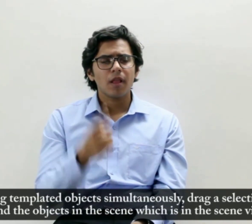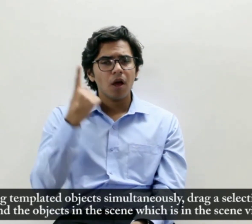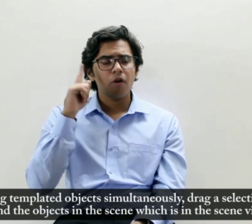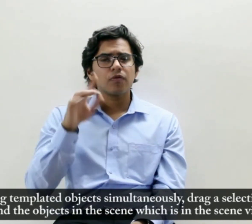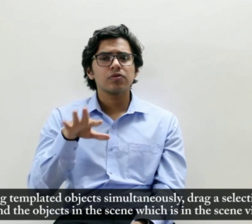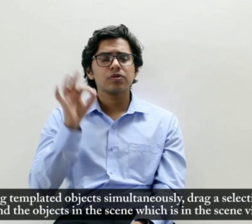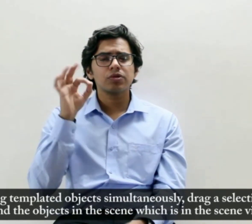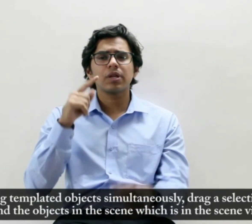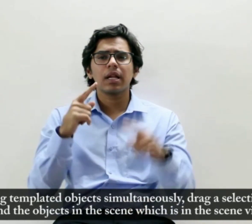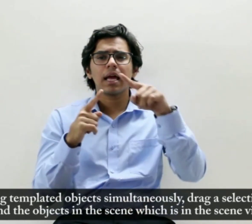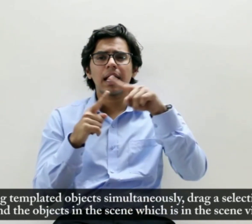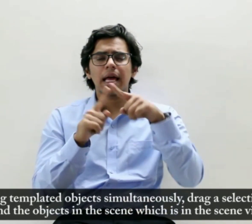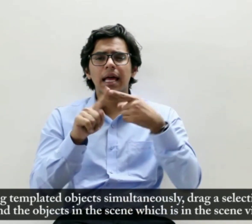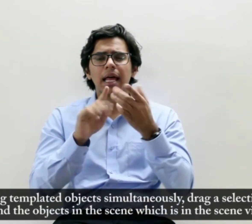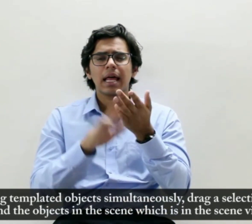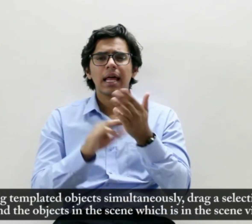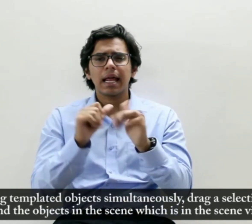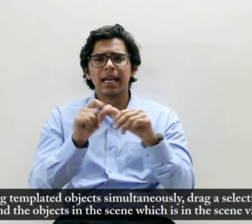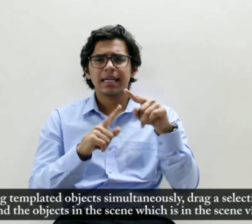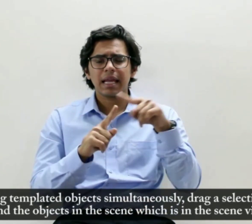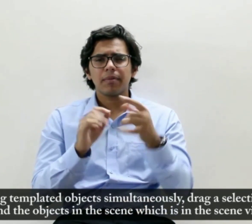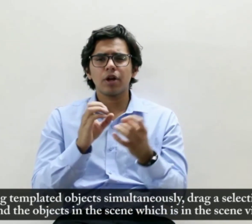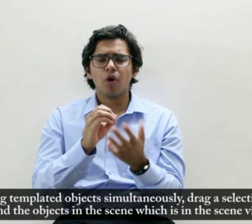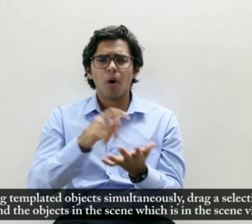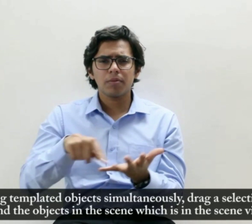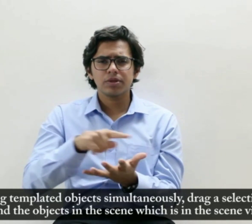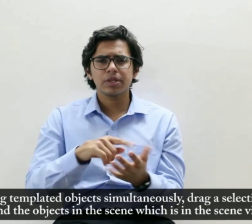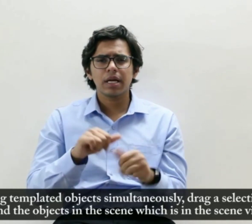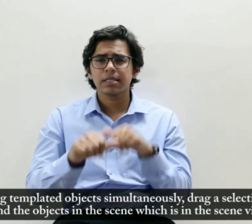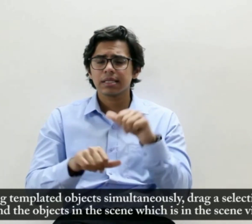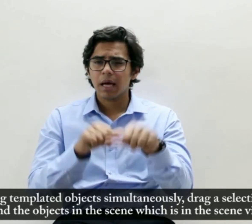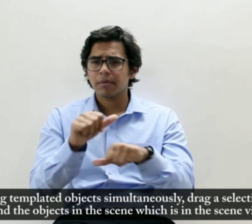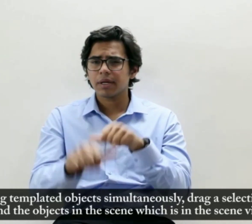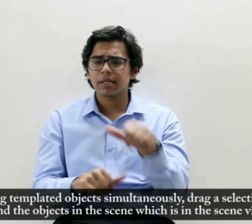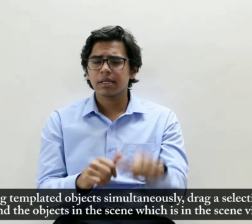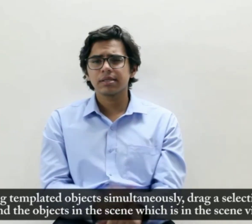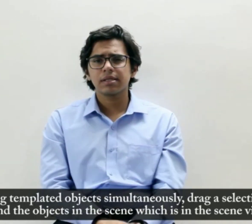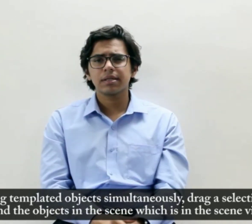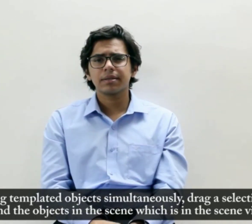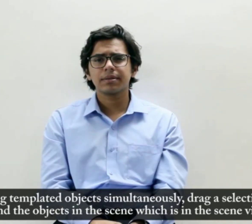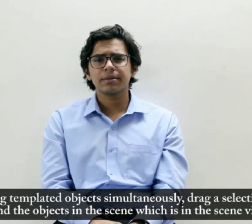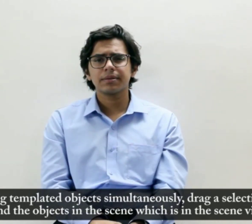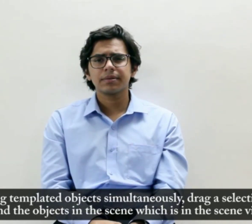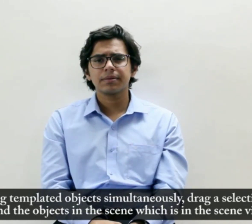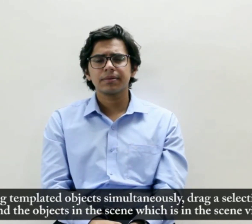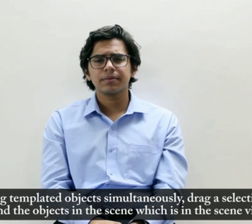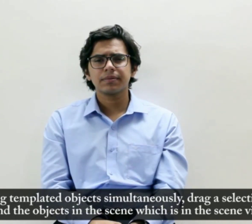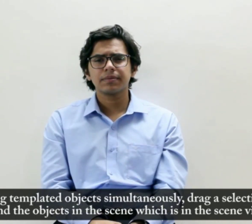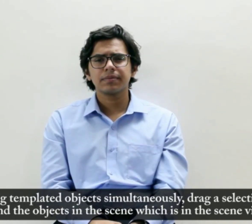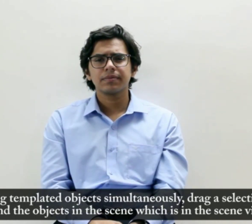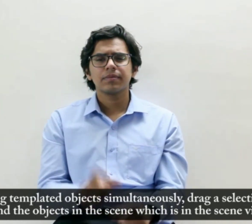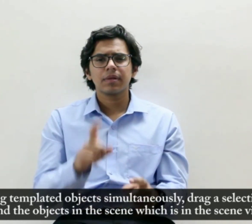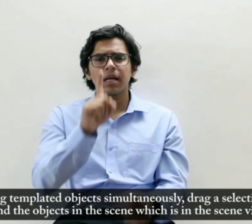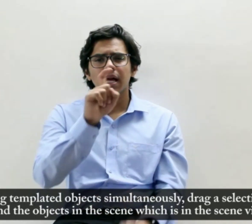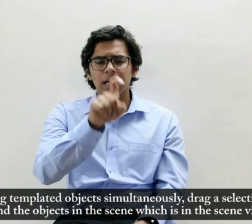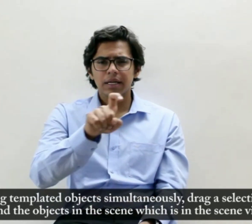For selecting templated objects simultaneously, drag a selection box all around the